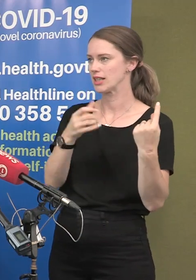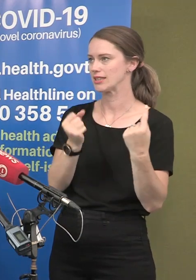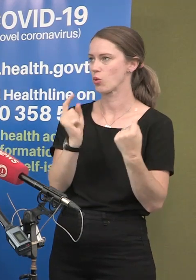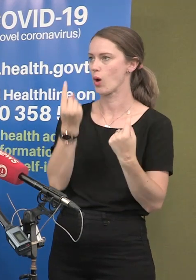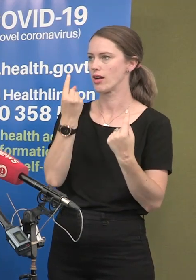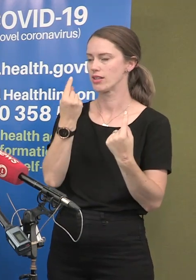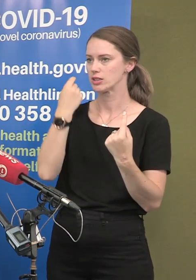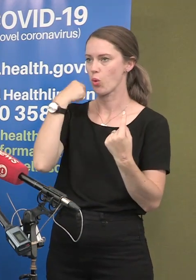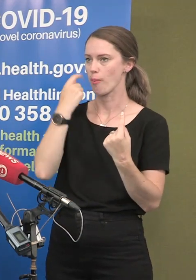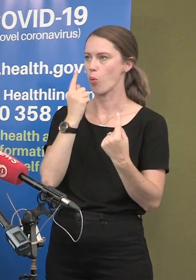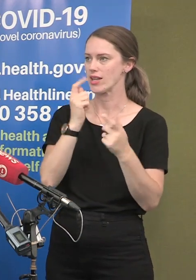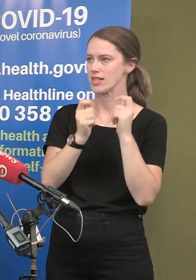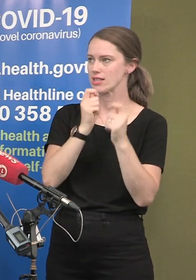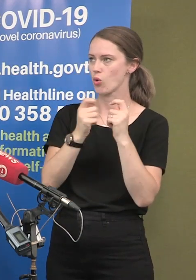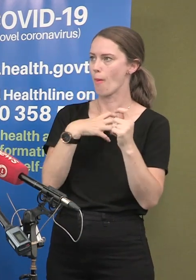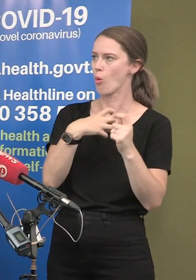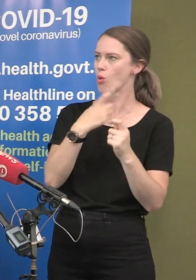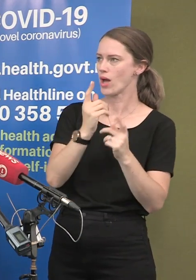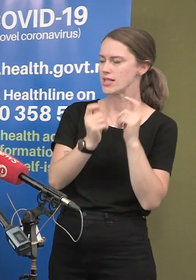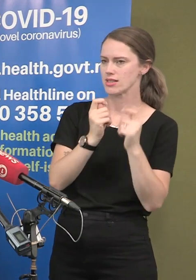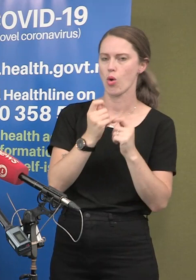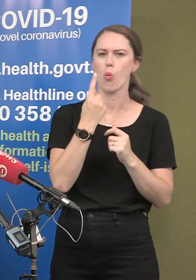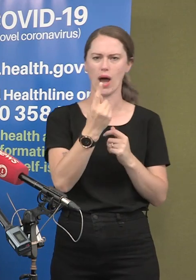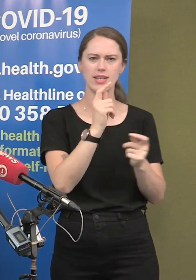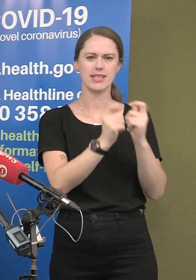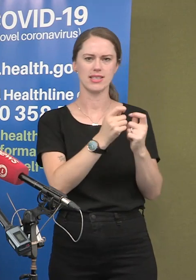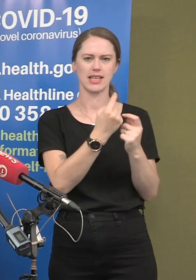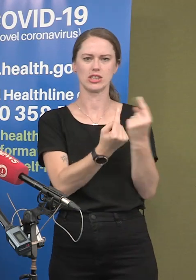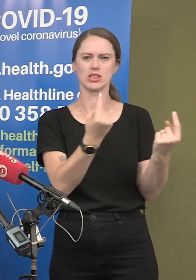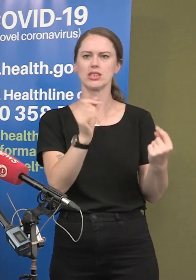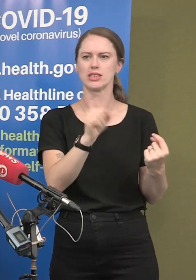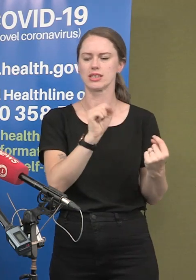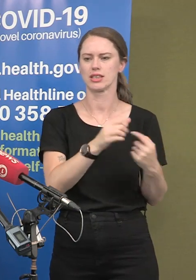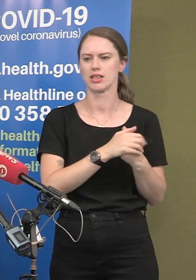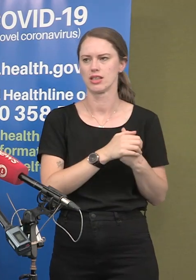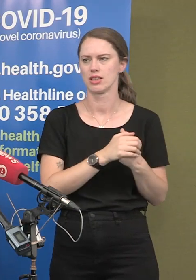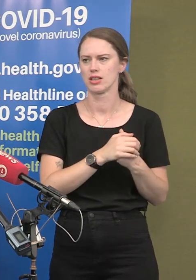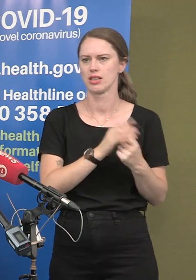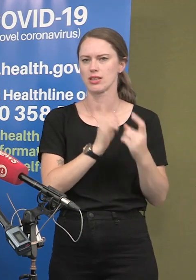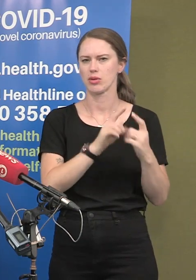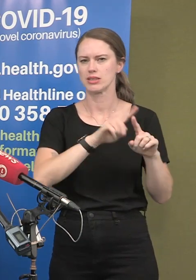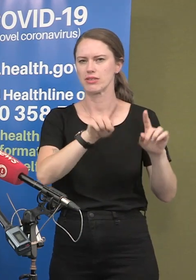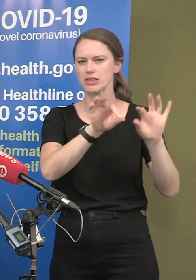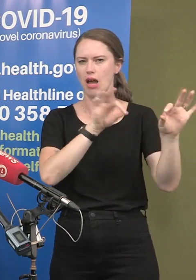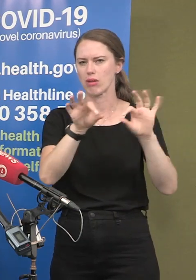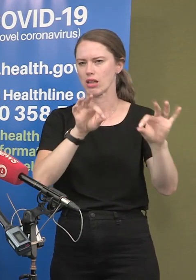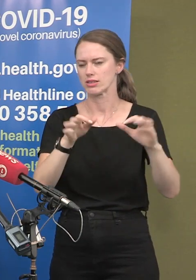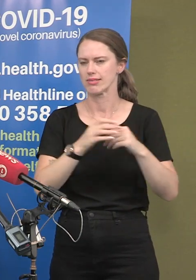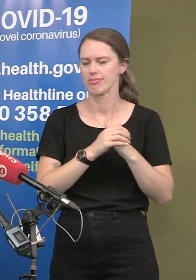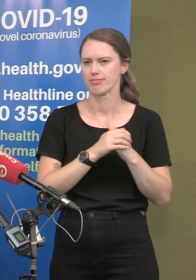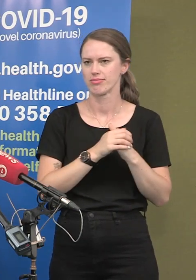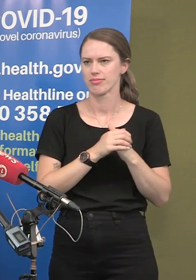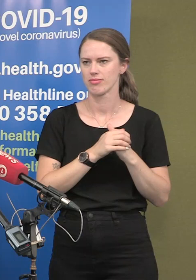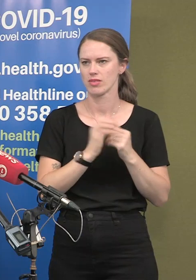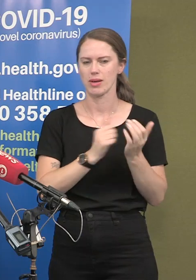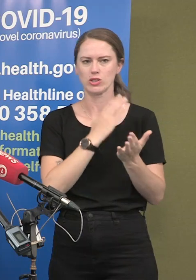test per person, or are you doing more than one test? Oh, it's one test per person, yes, although they would take different samples